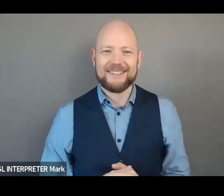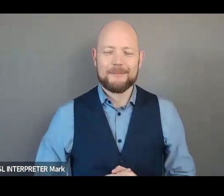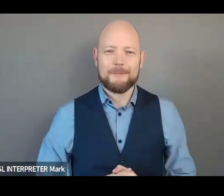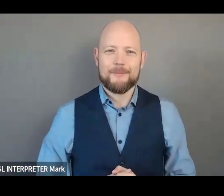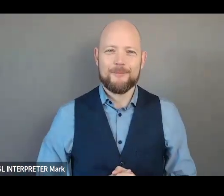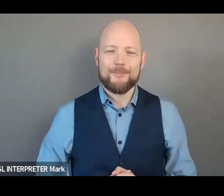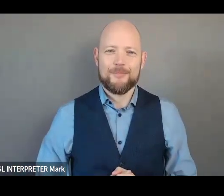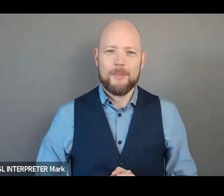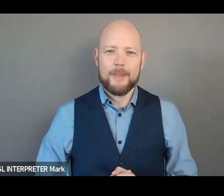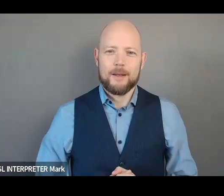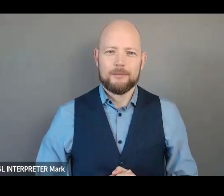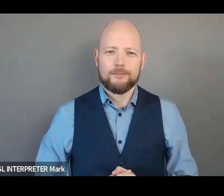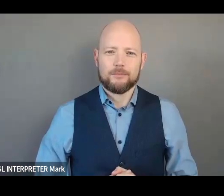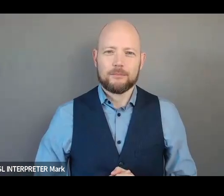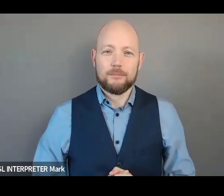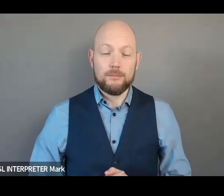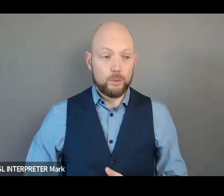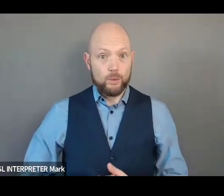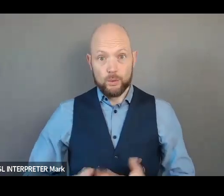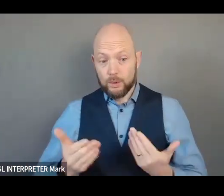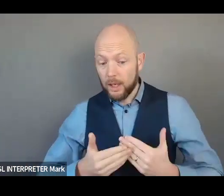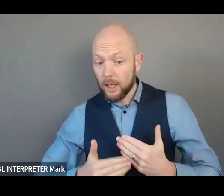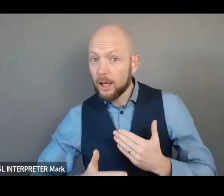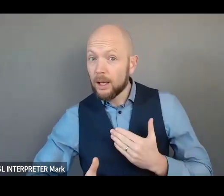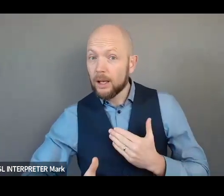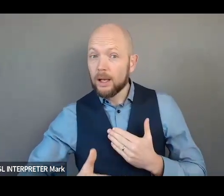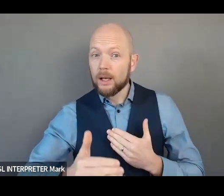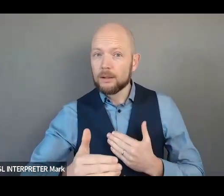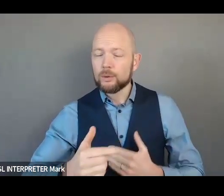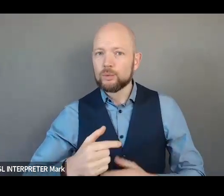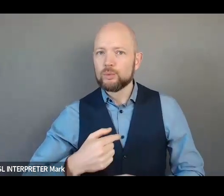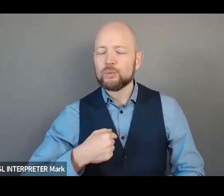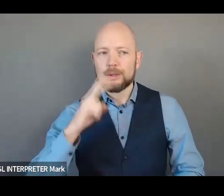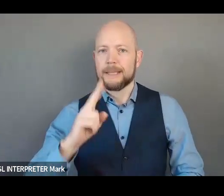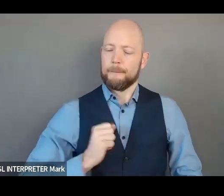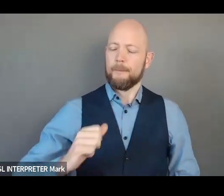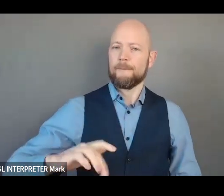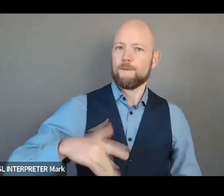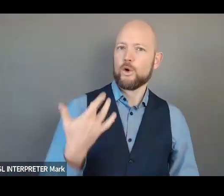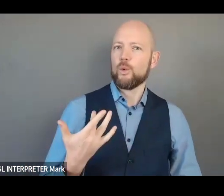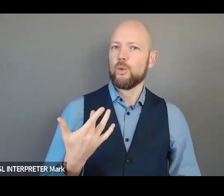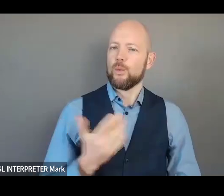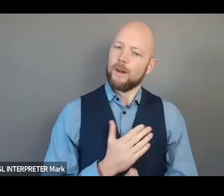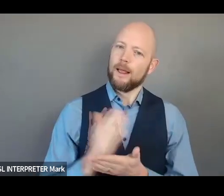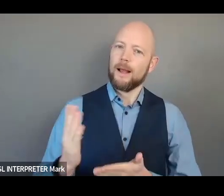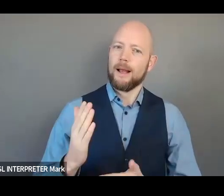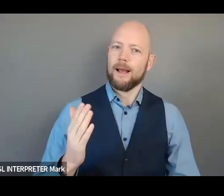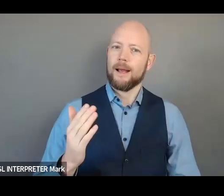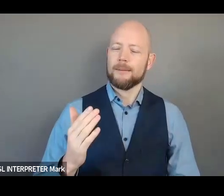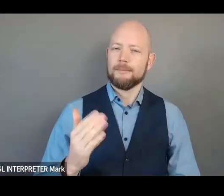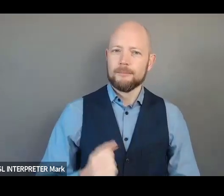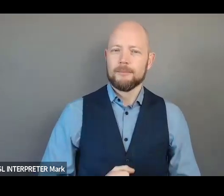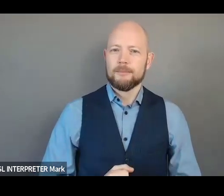And I think it might become apparent over the day why that's the lens that I really see a lot of the work that we've done through, even if it's not about